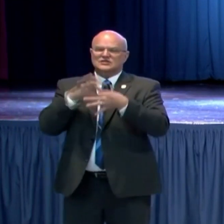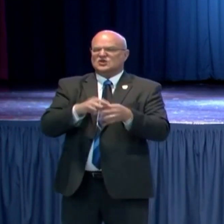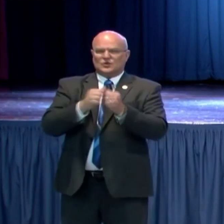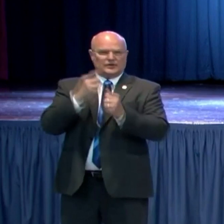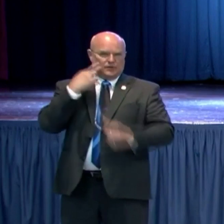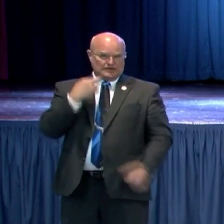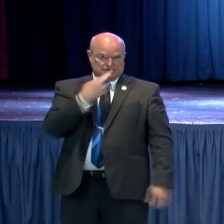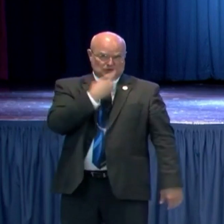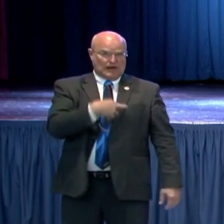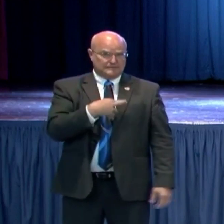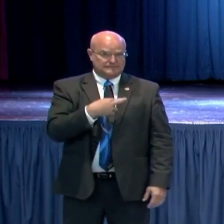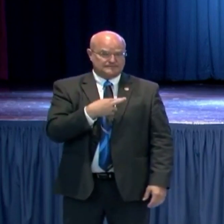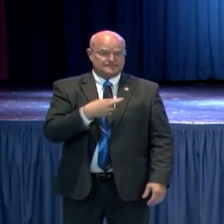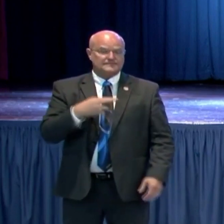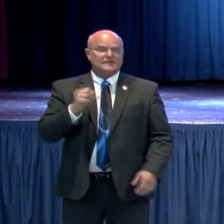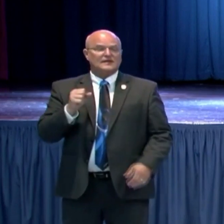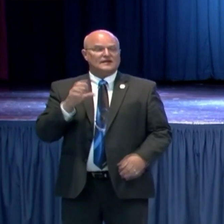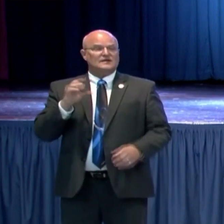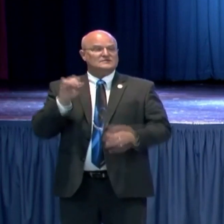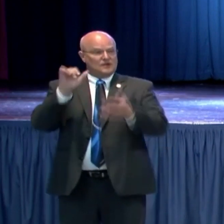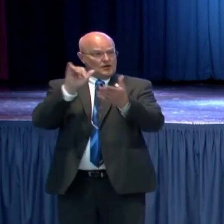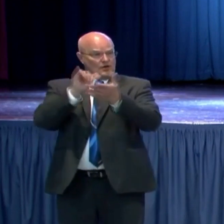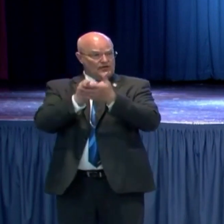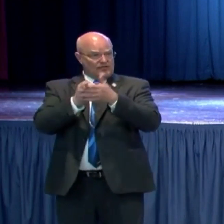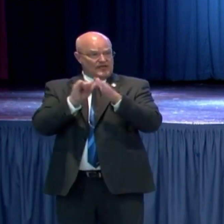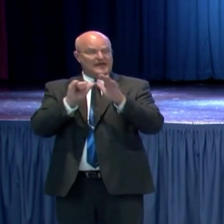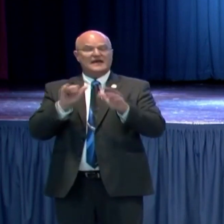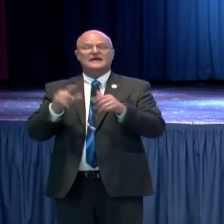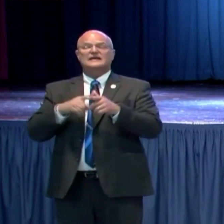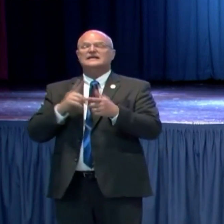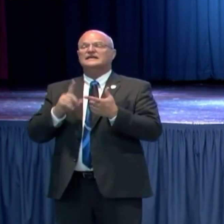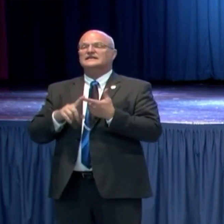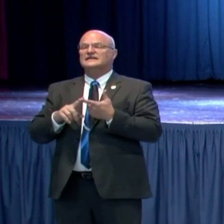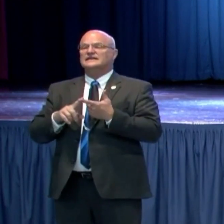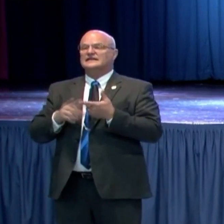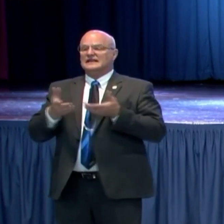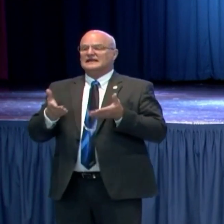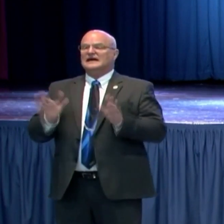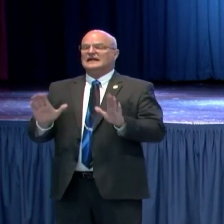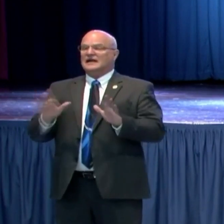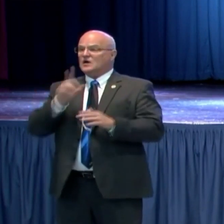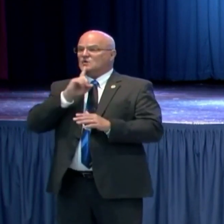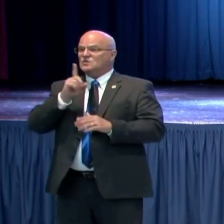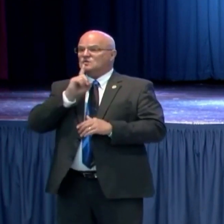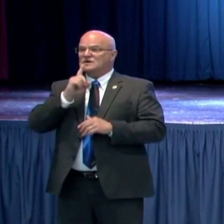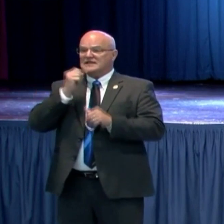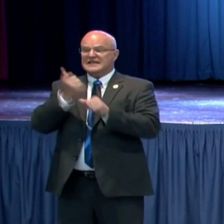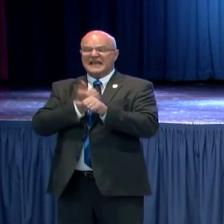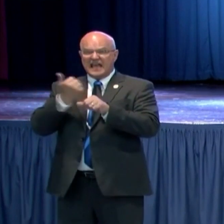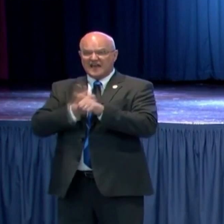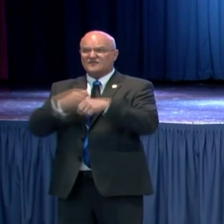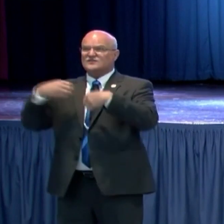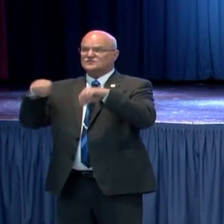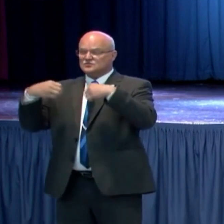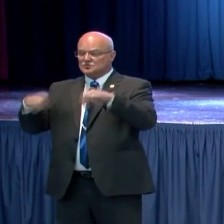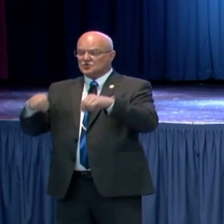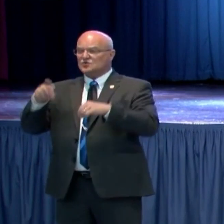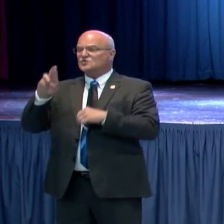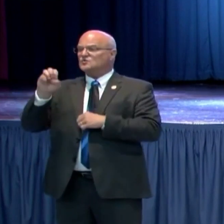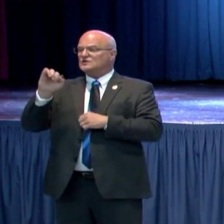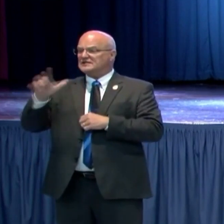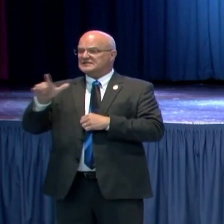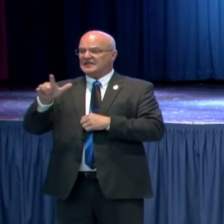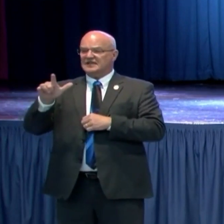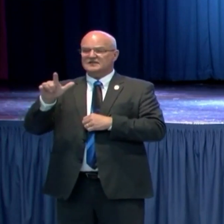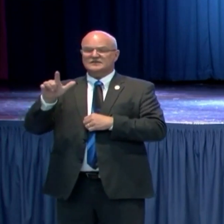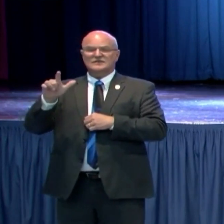with a restaurant. And that then allows really every retail, every